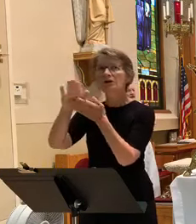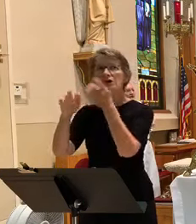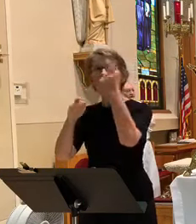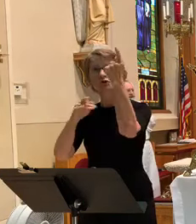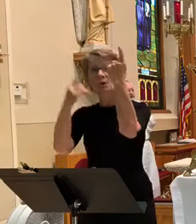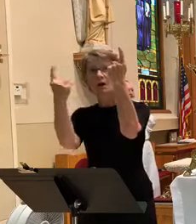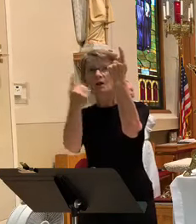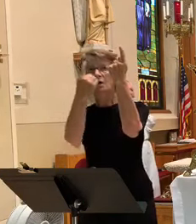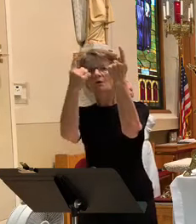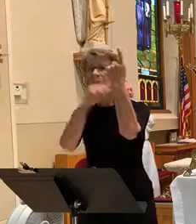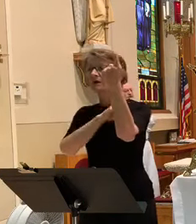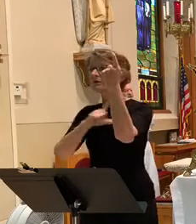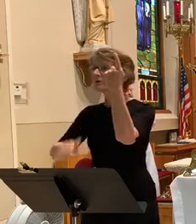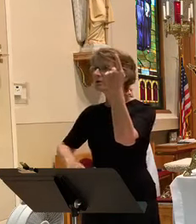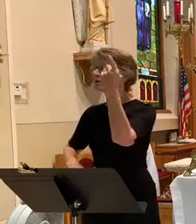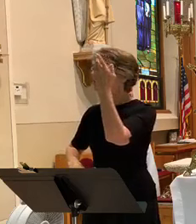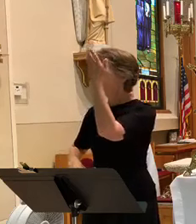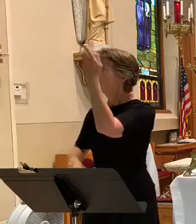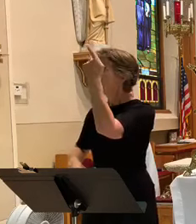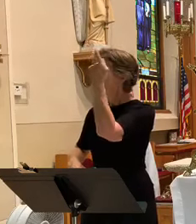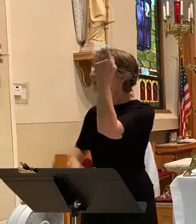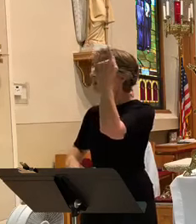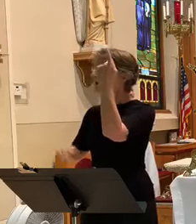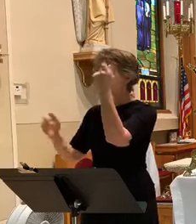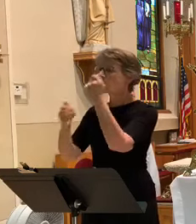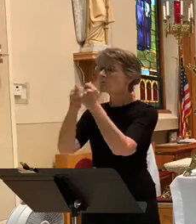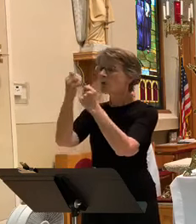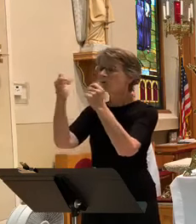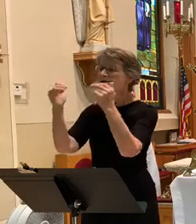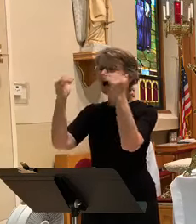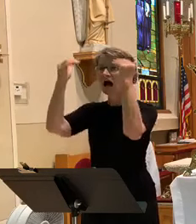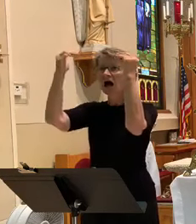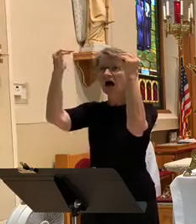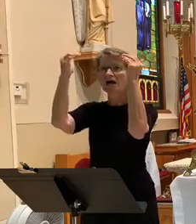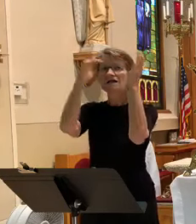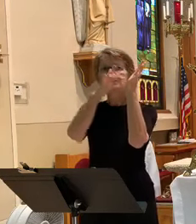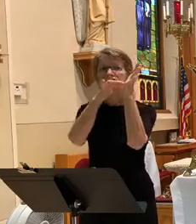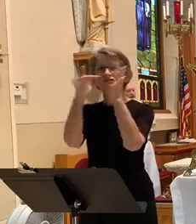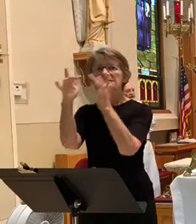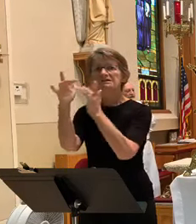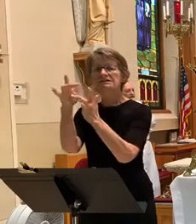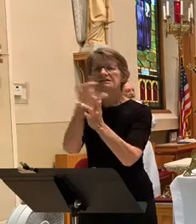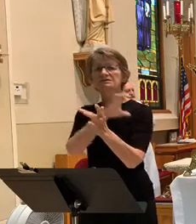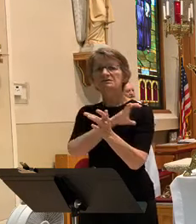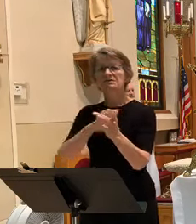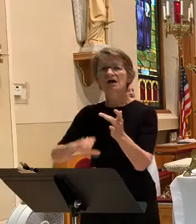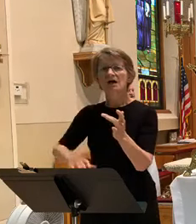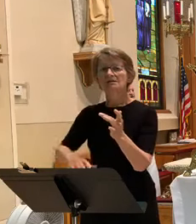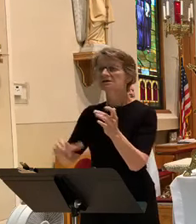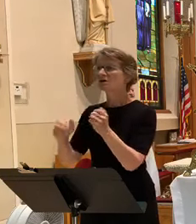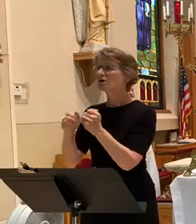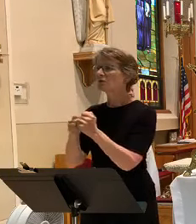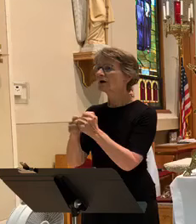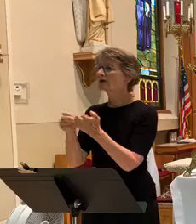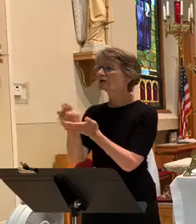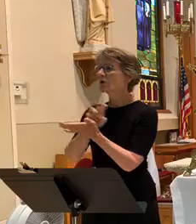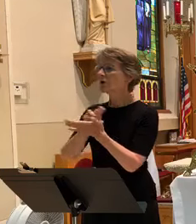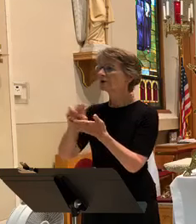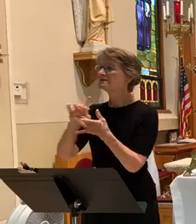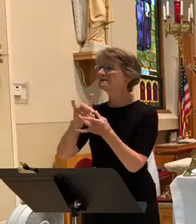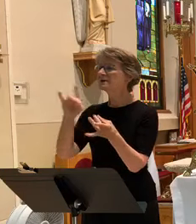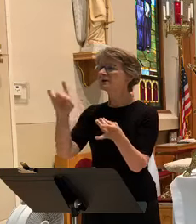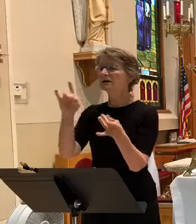alone are the Lord. You alone are the Most High, Jesus Christ, with the Holy Spirit, in the